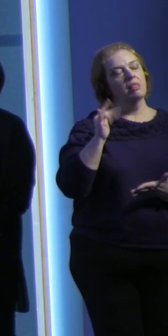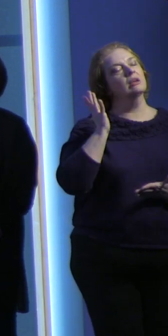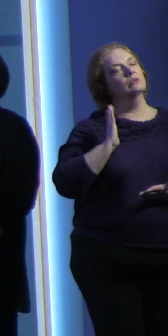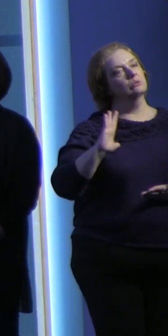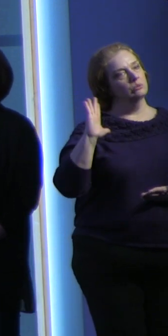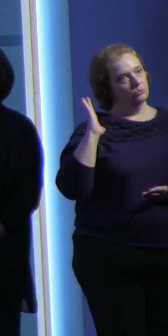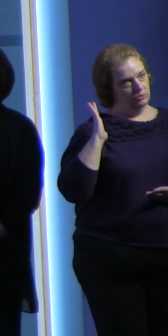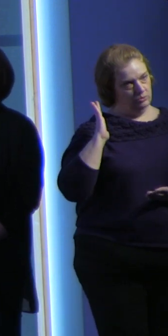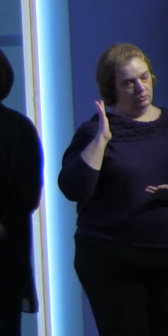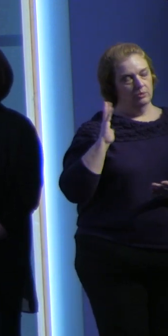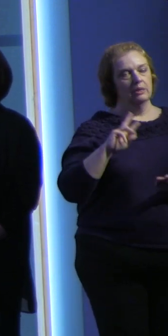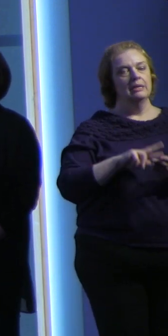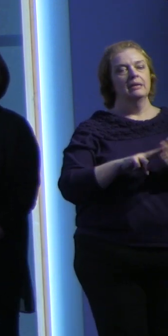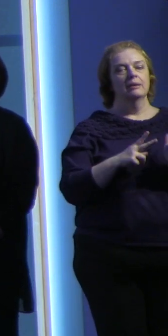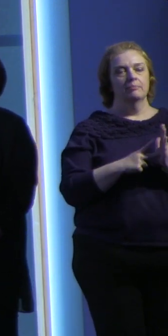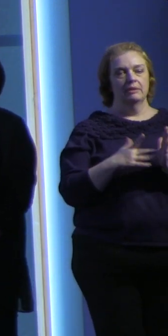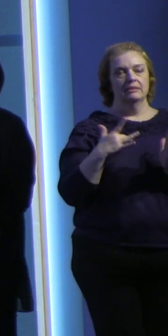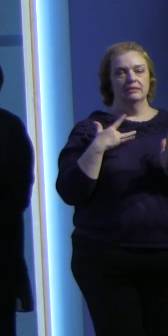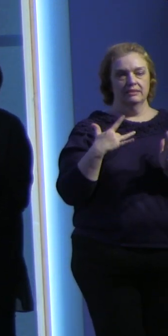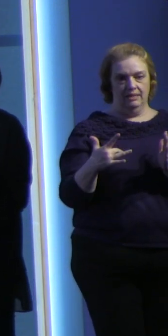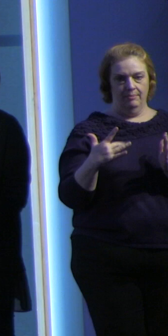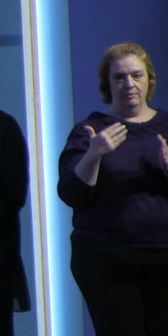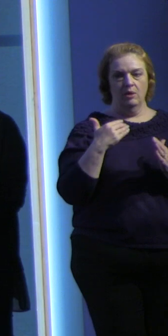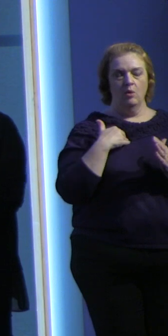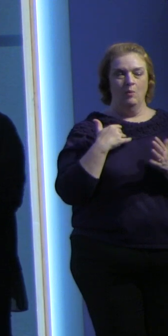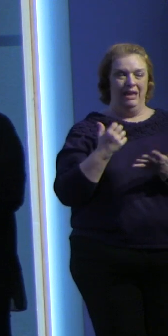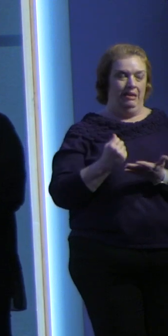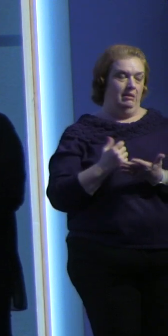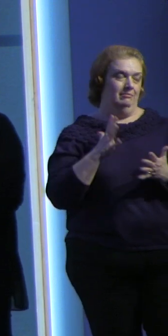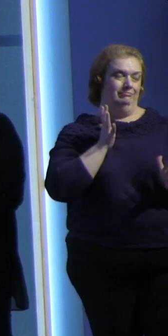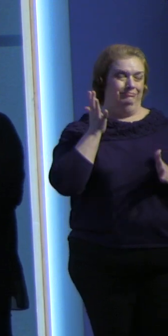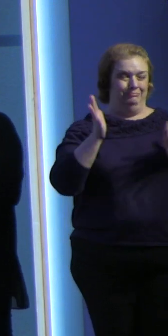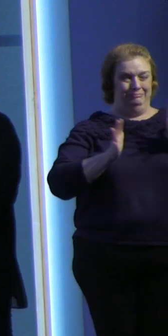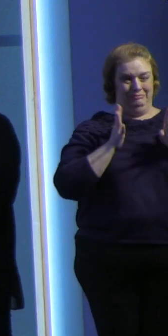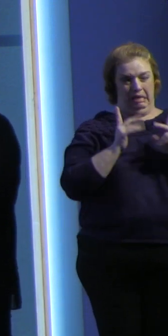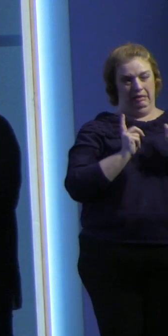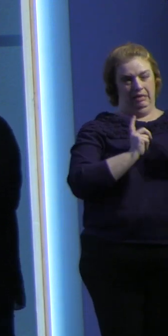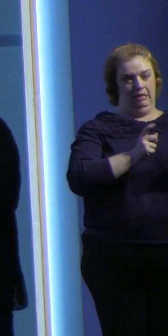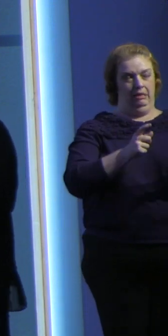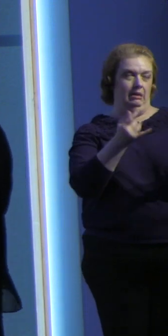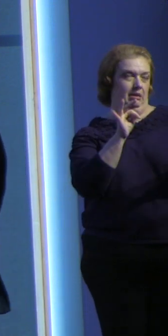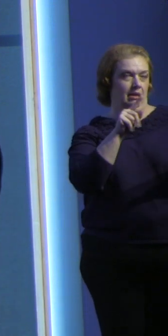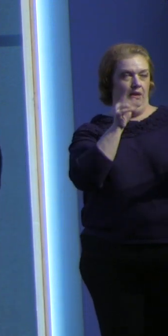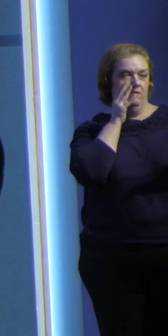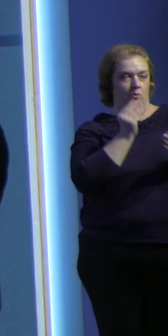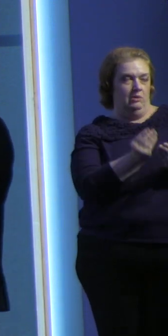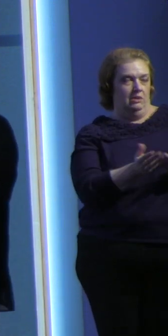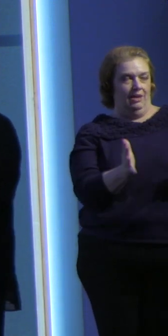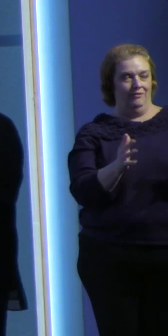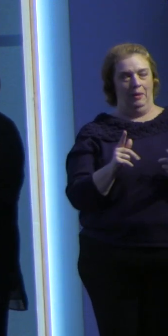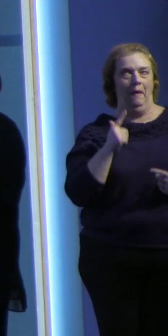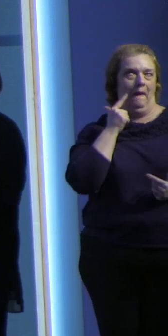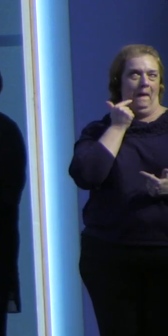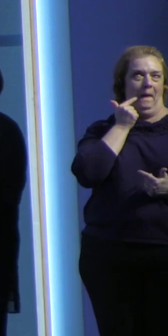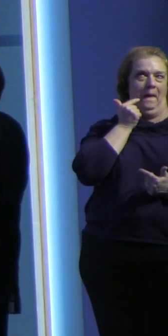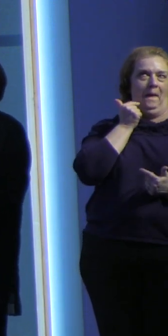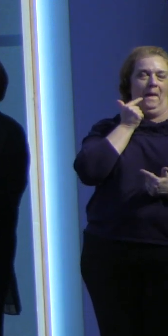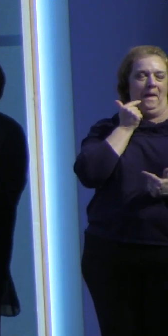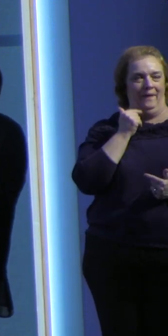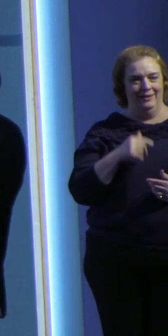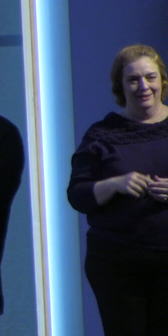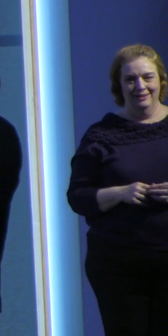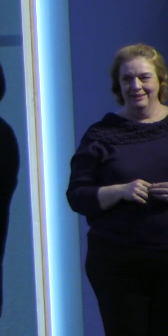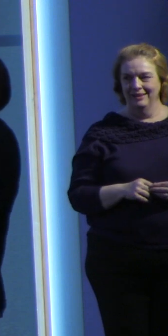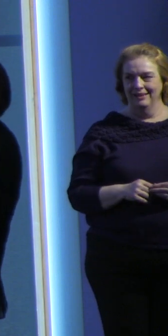be. So normally we had lavish gifts that we would give our departing board members, but